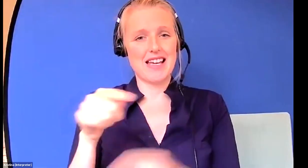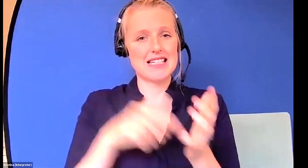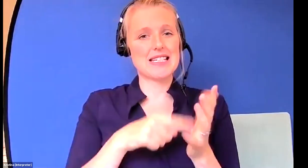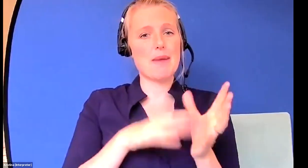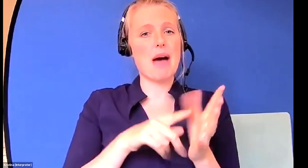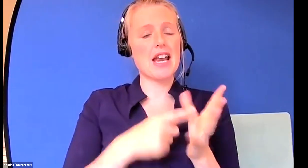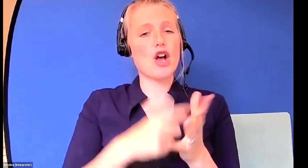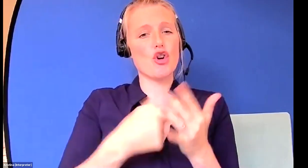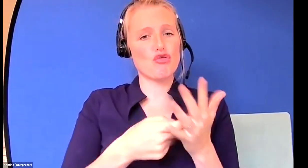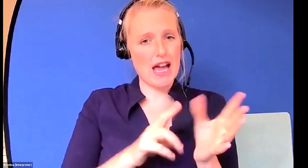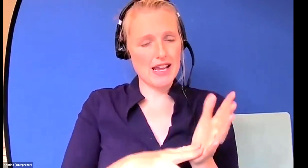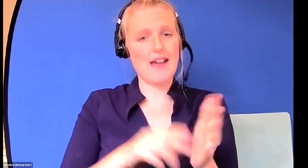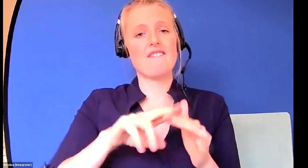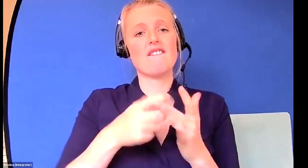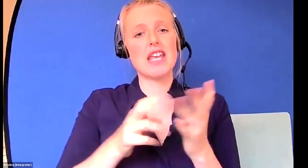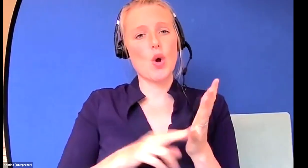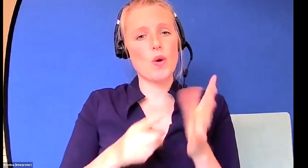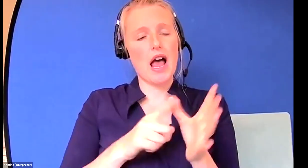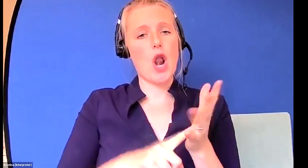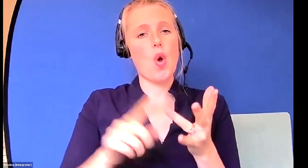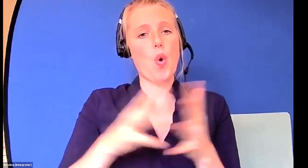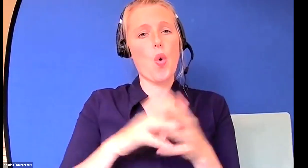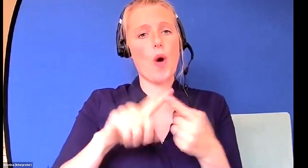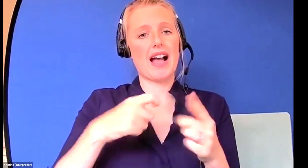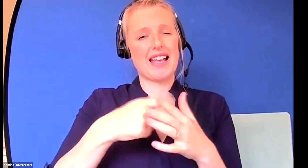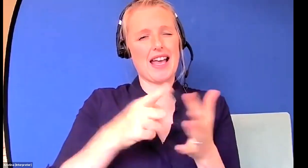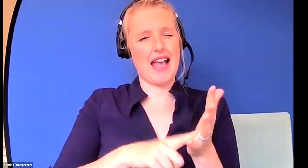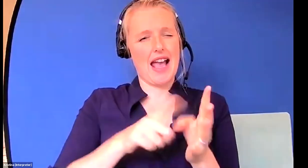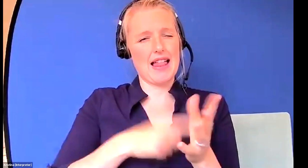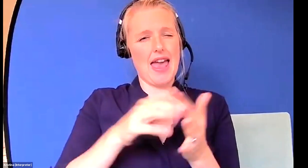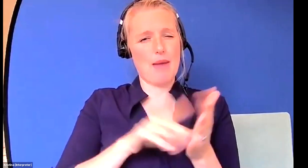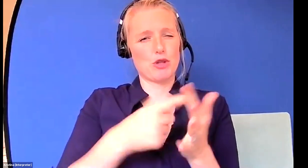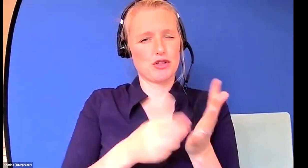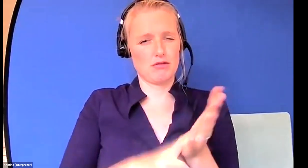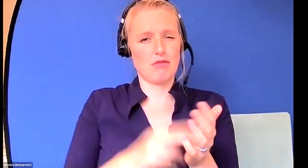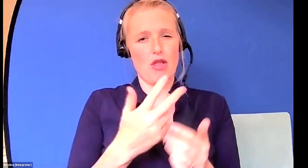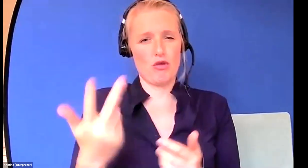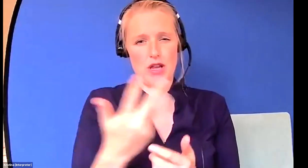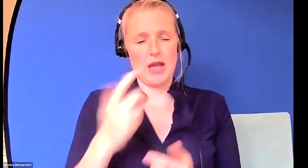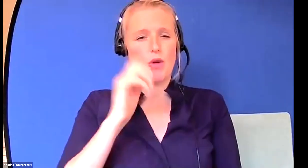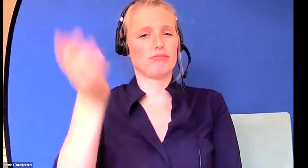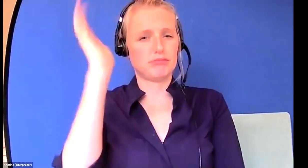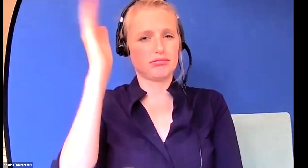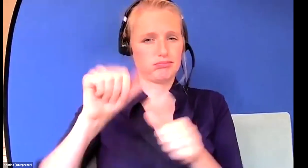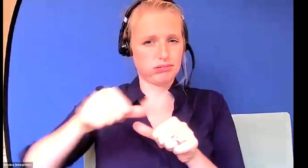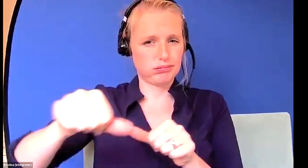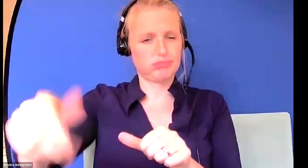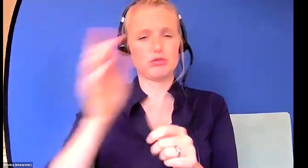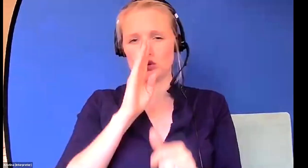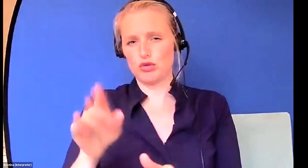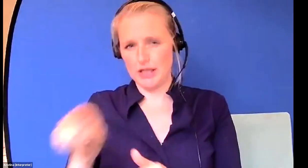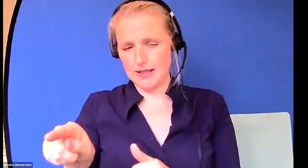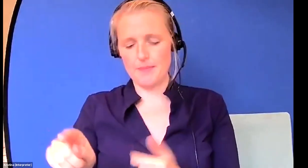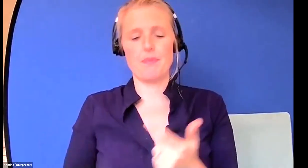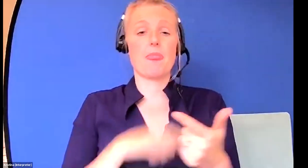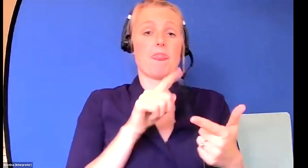Karana, Fiona Lowe and Kelly Emerson, and I'm going to just go straight from one to the other rather than introduce each one separately. Then we're going to